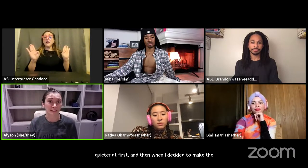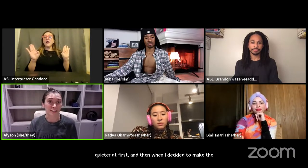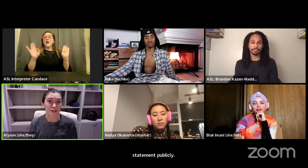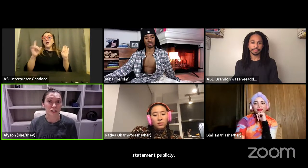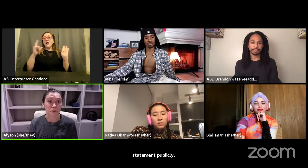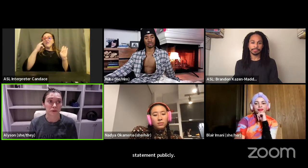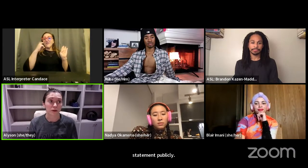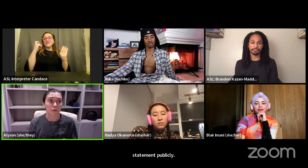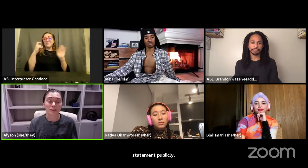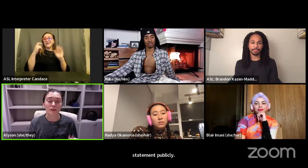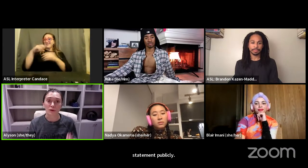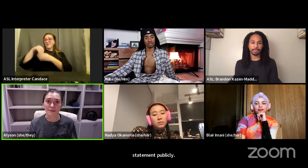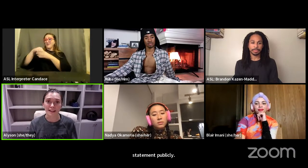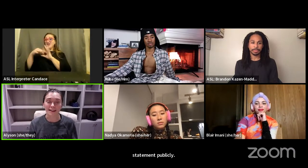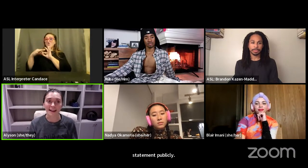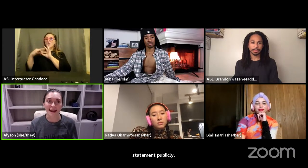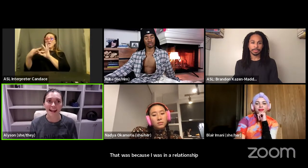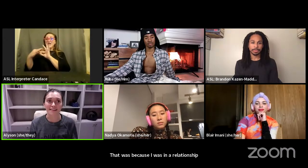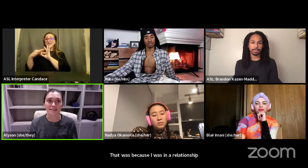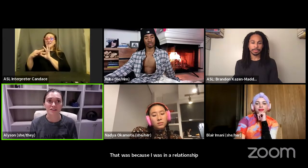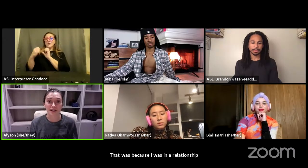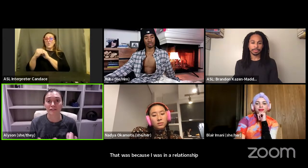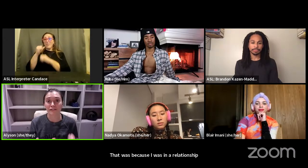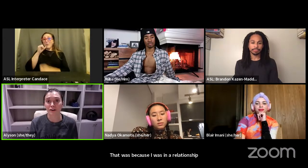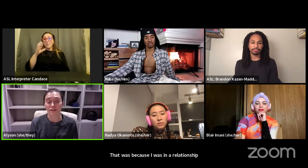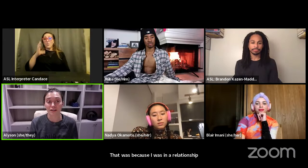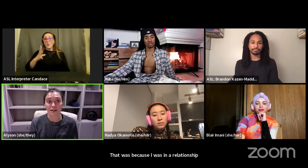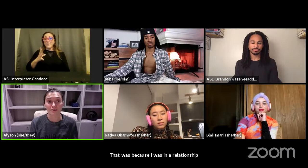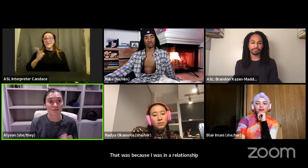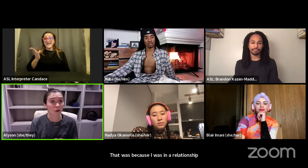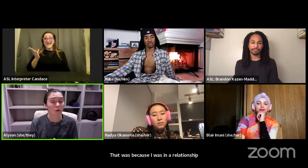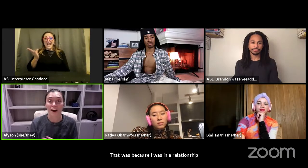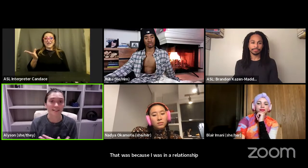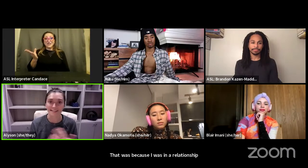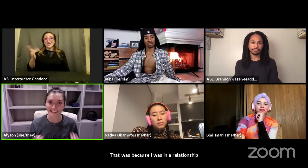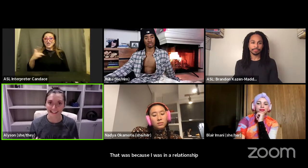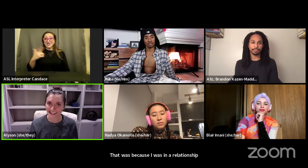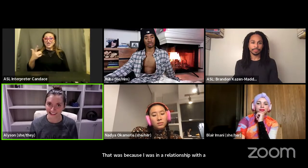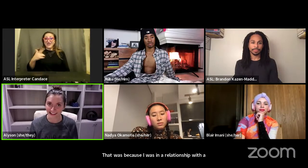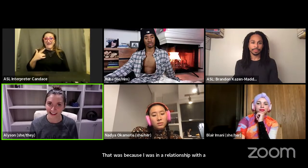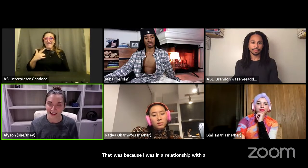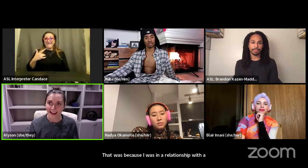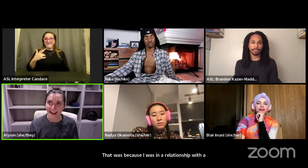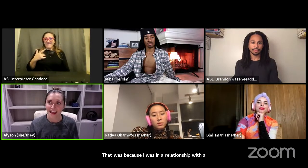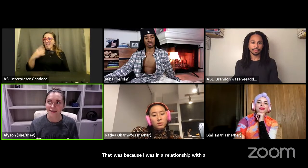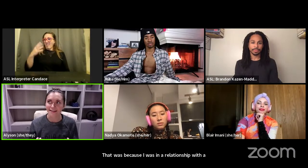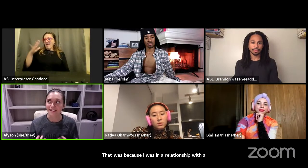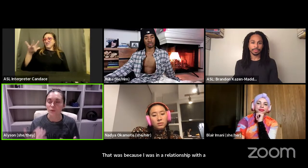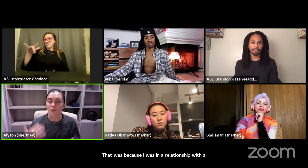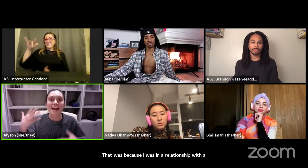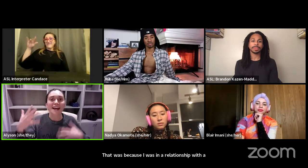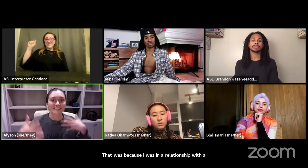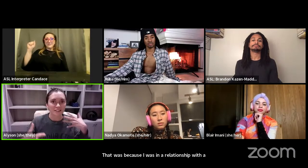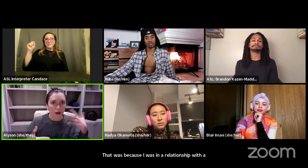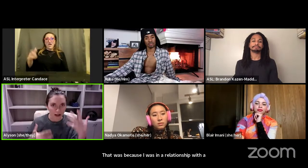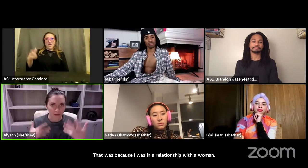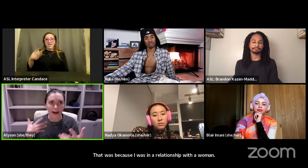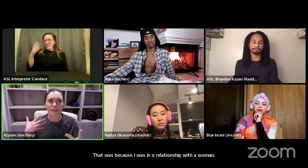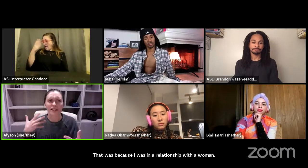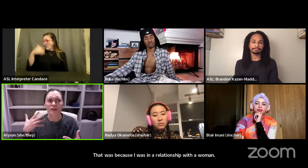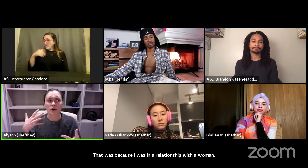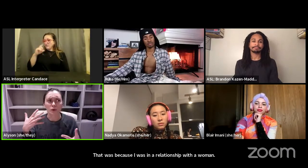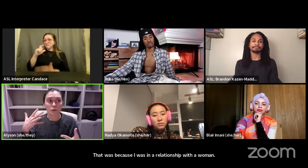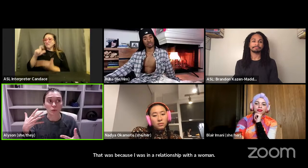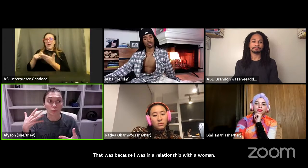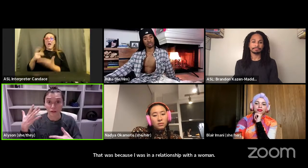a relationship with a woman and she felt so unseen. And we had to talk